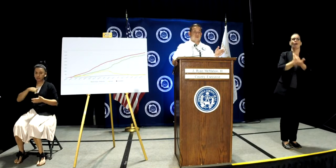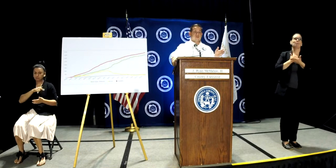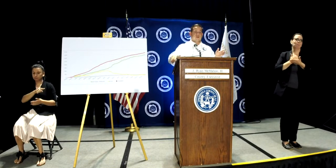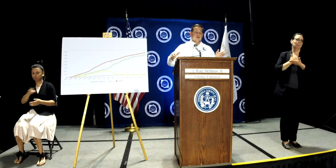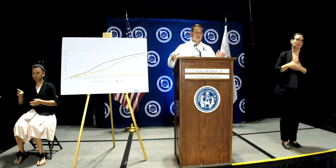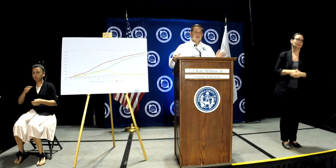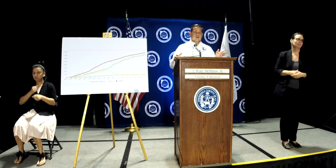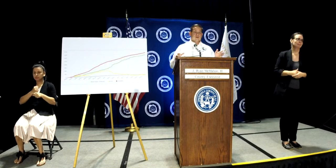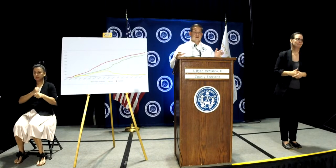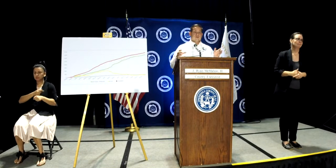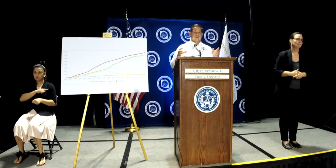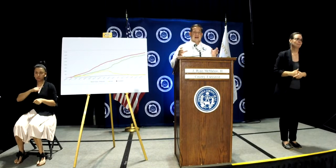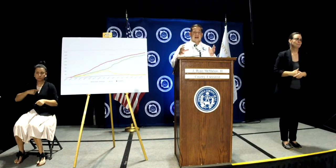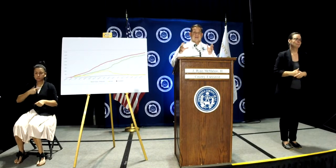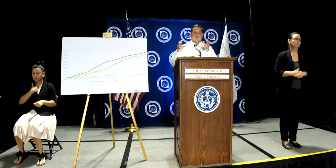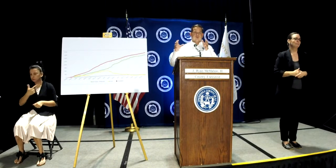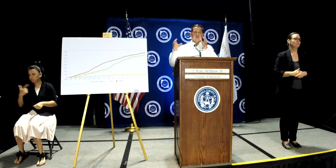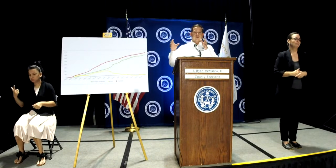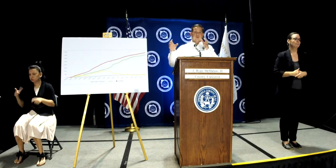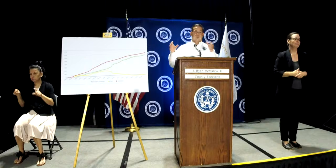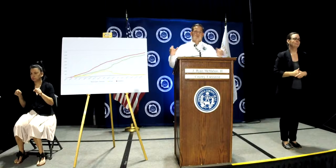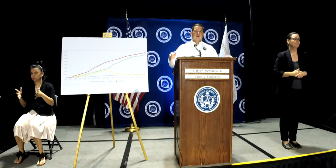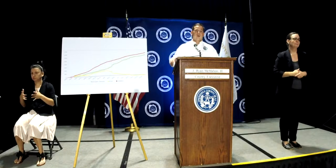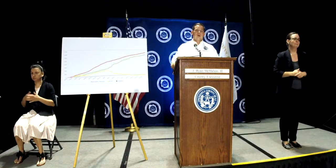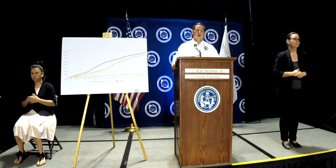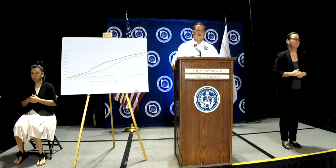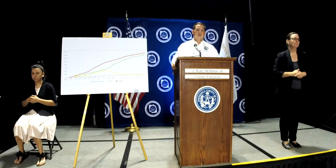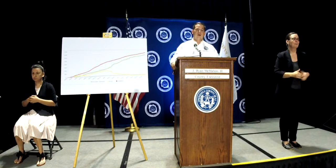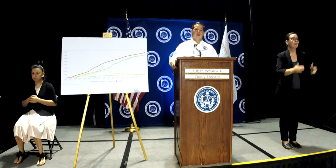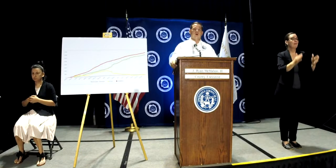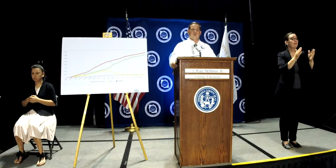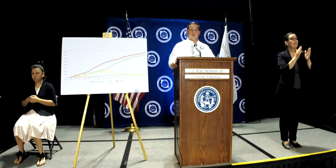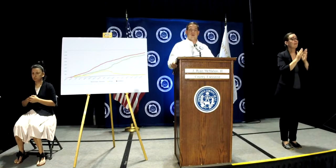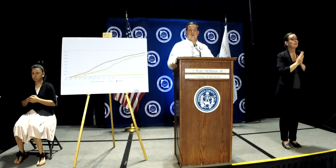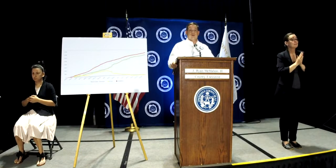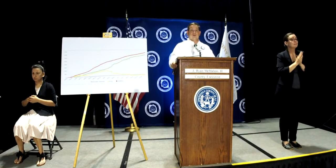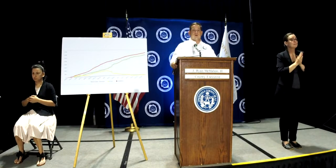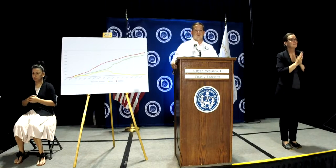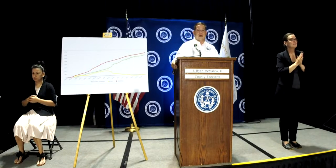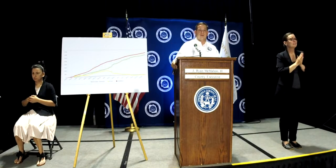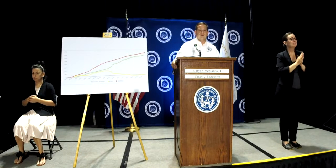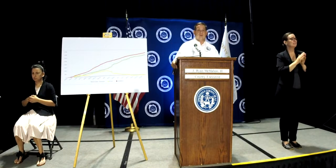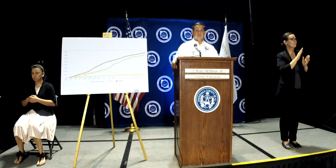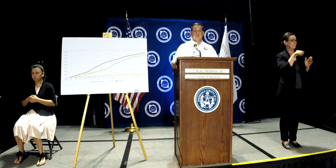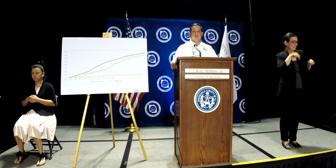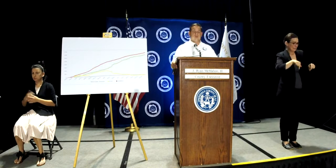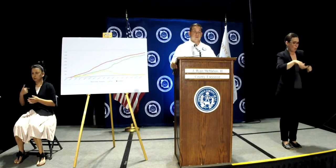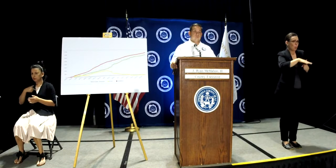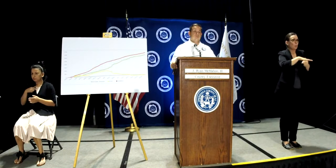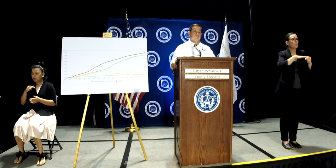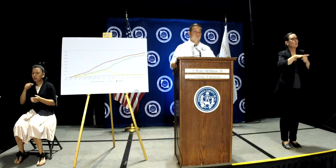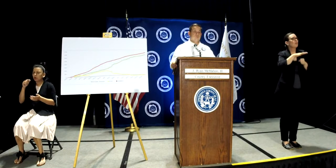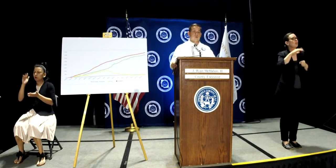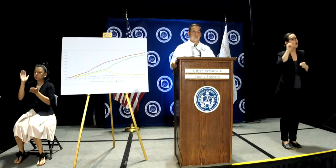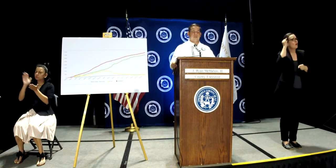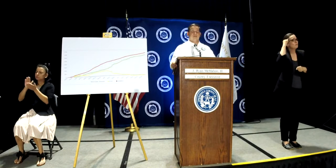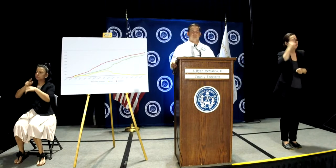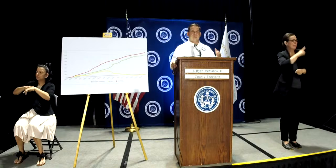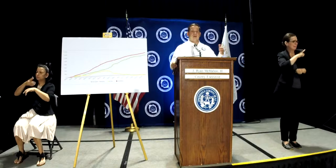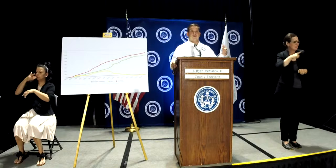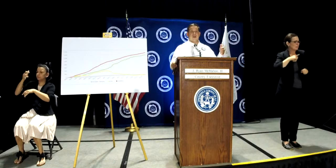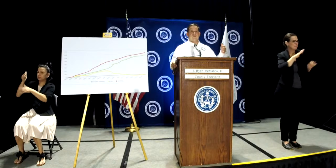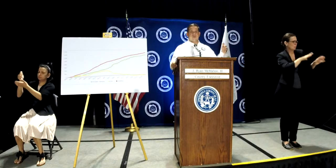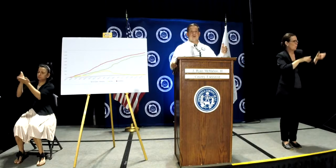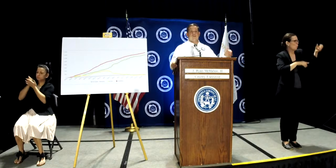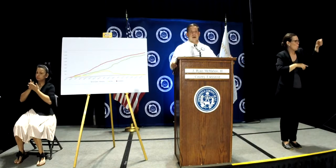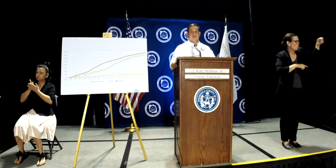allows us to give us time to weed through the unknown so that the most limited